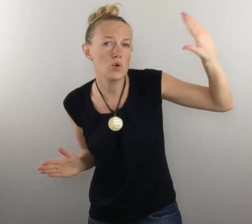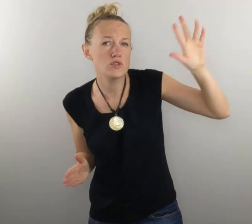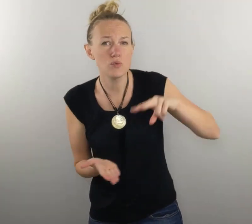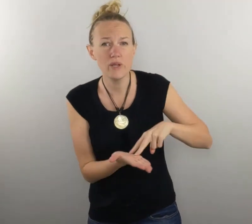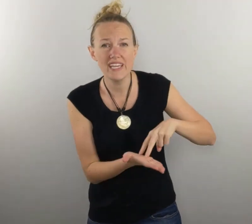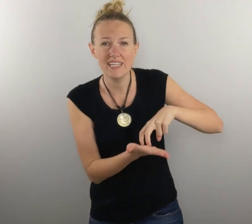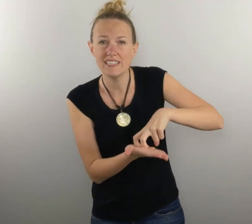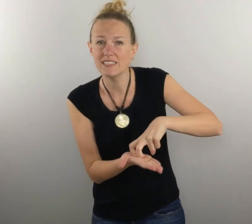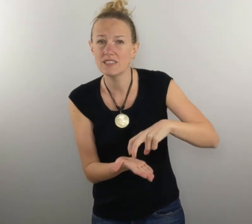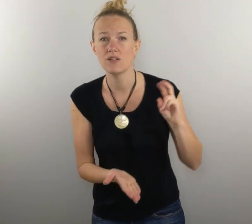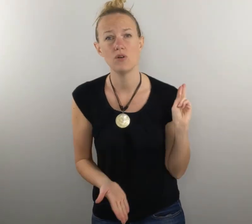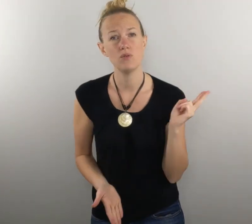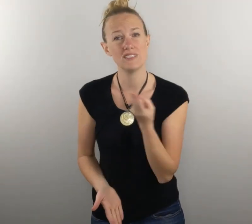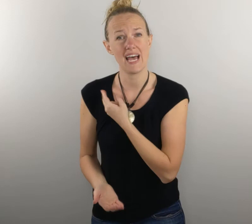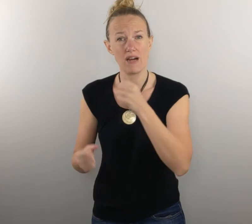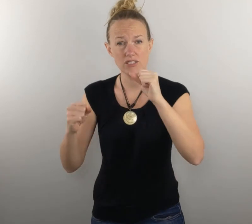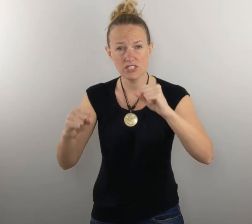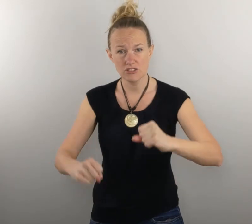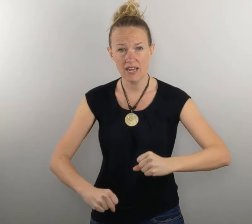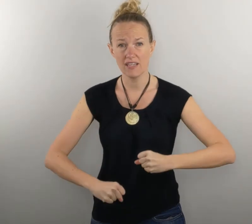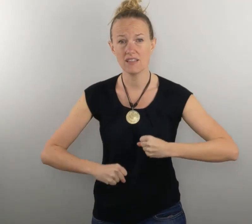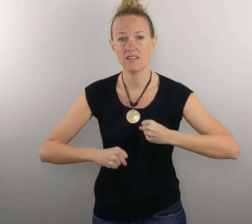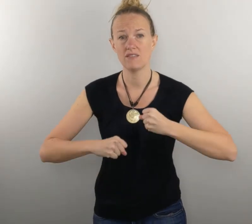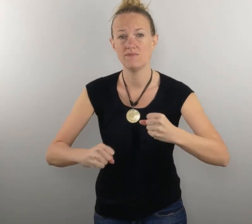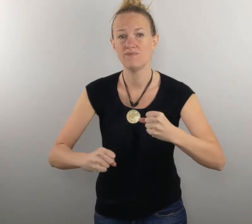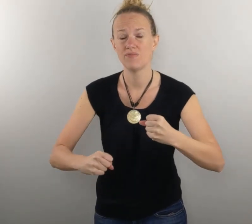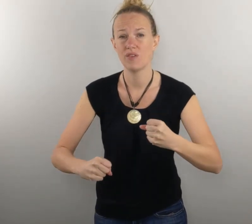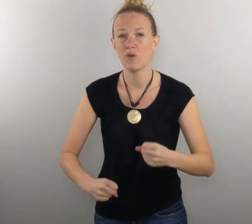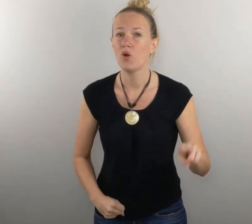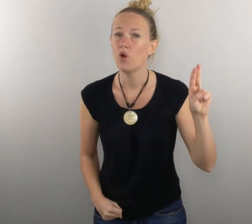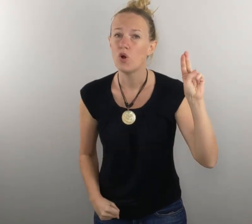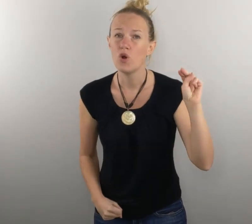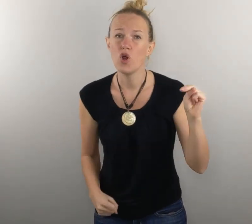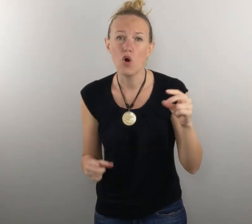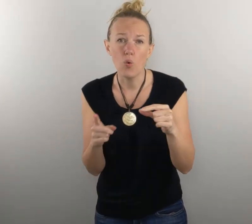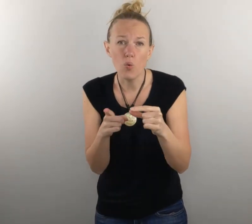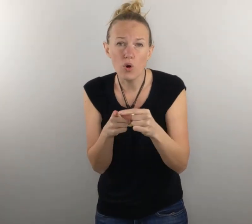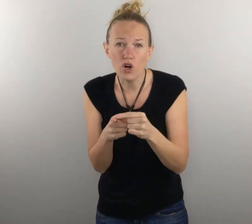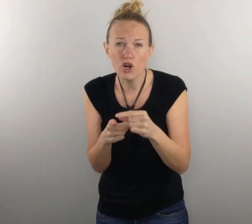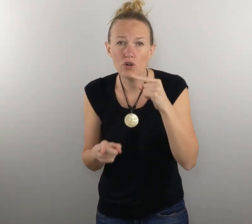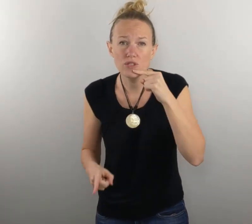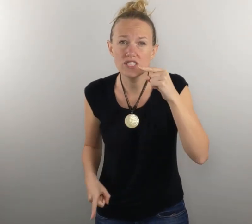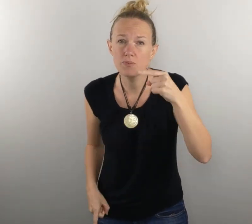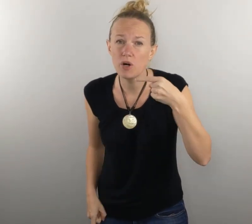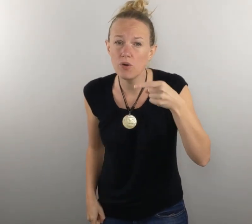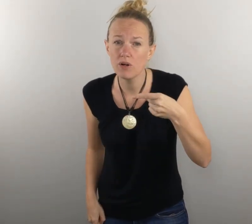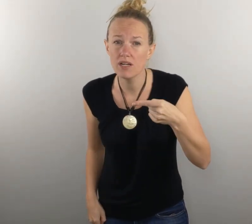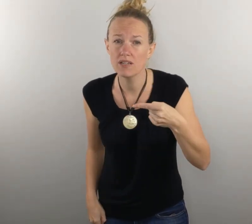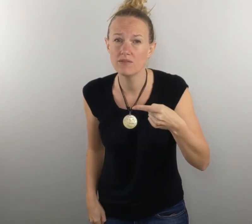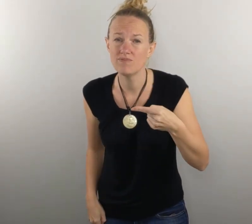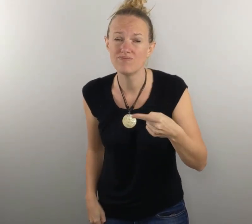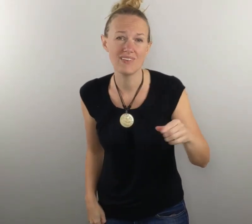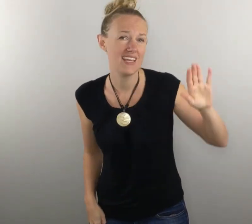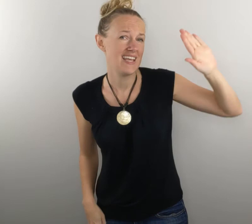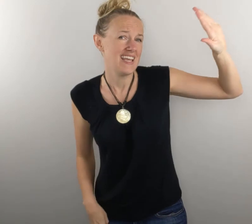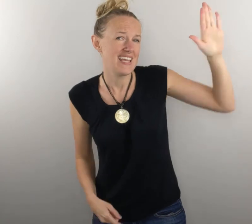whose weakness was our strength. No word was spoke,